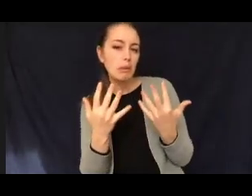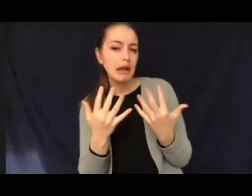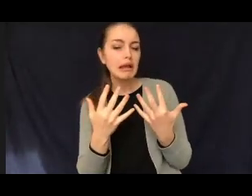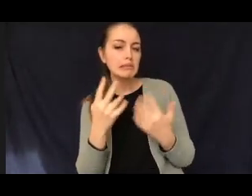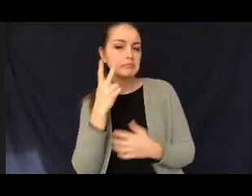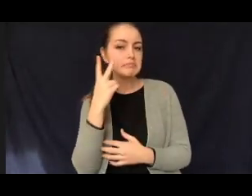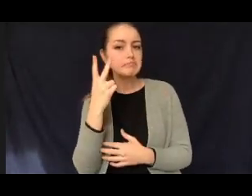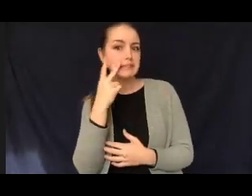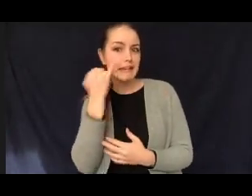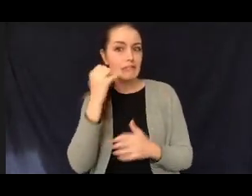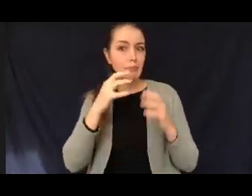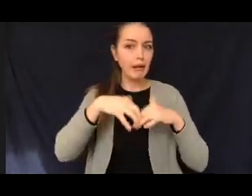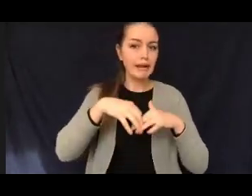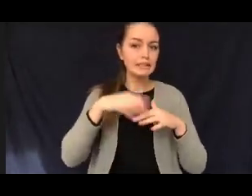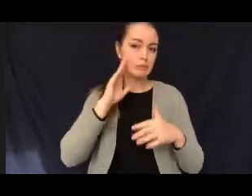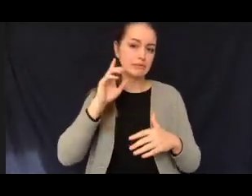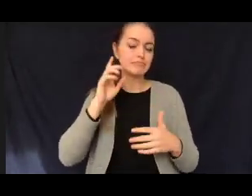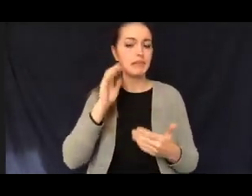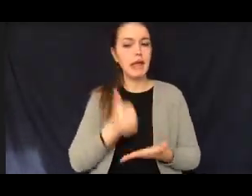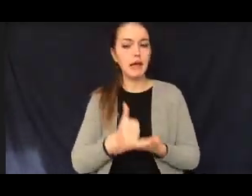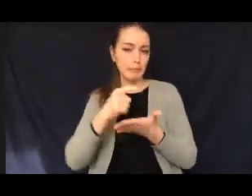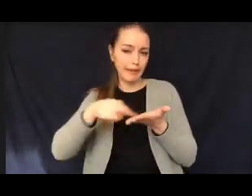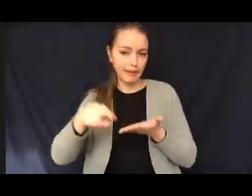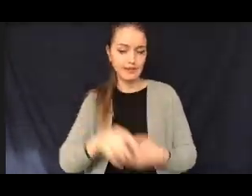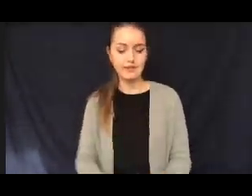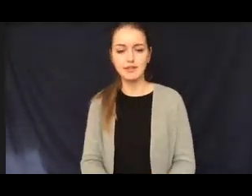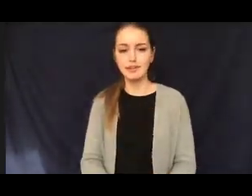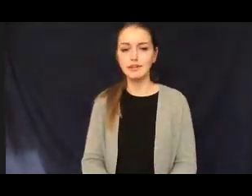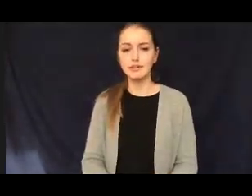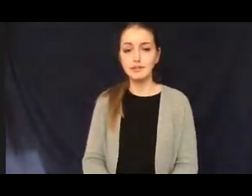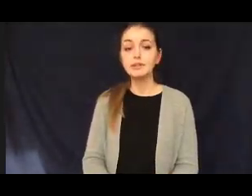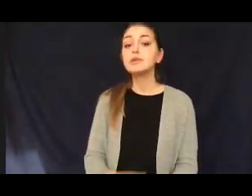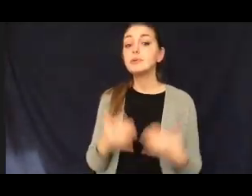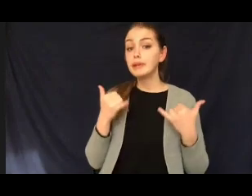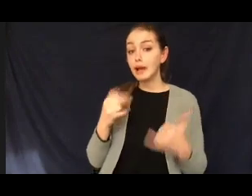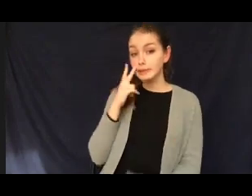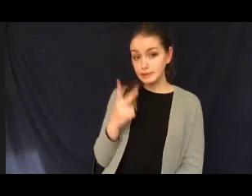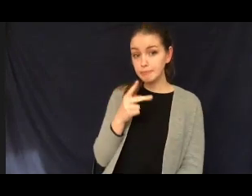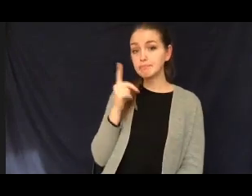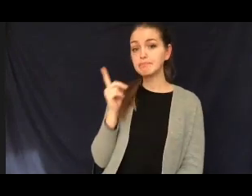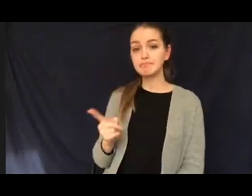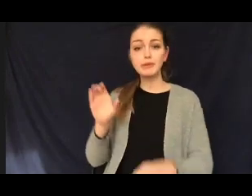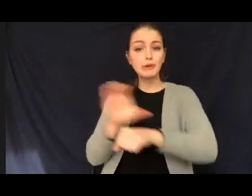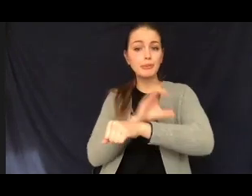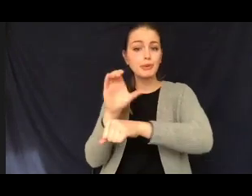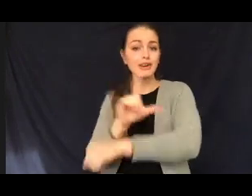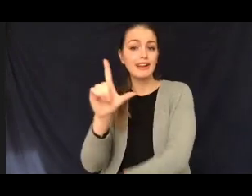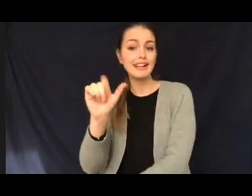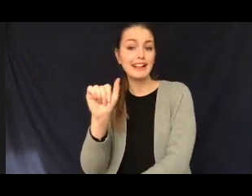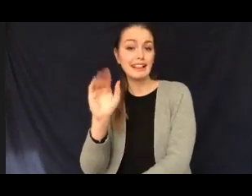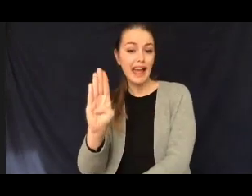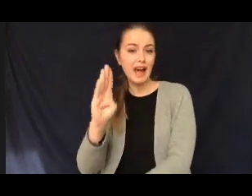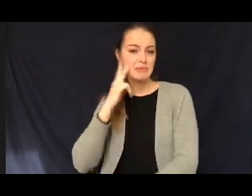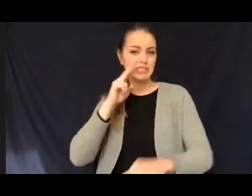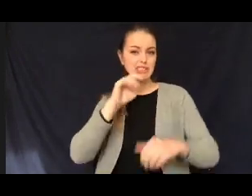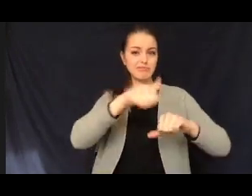More Let's see. rooms. Over here, this is the computer lab for the kids here. And